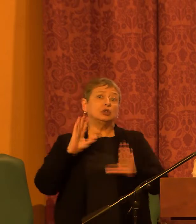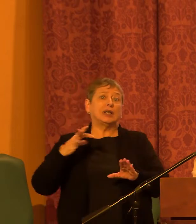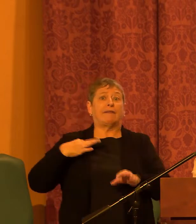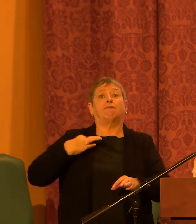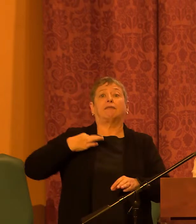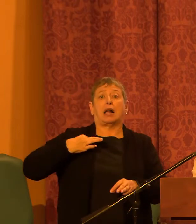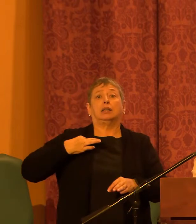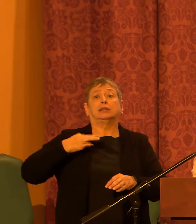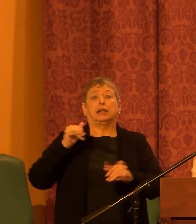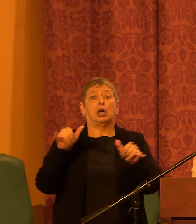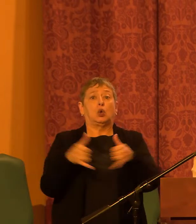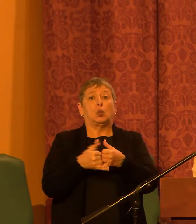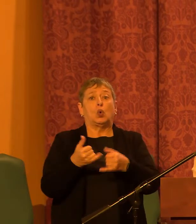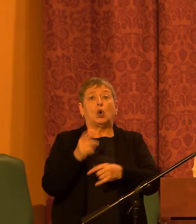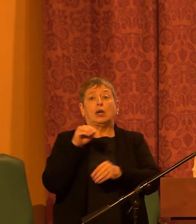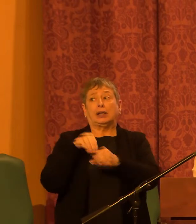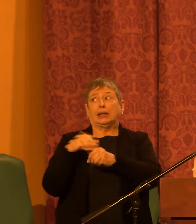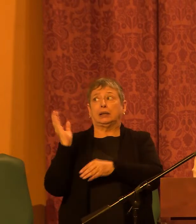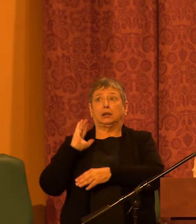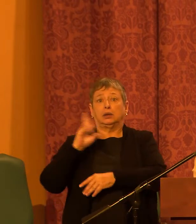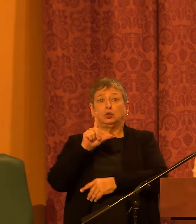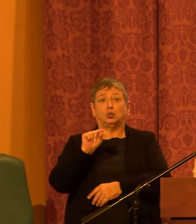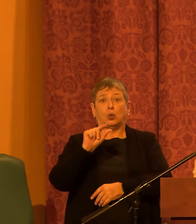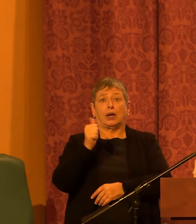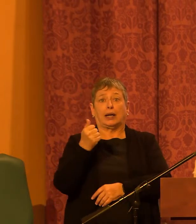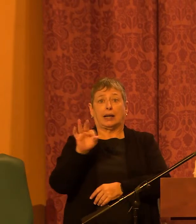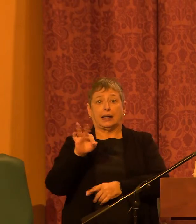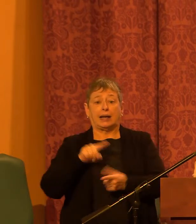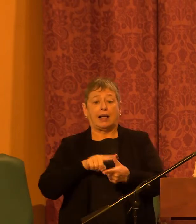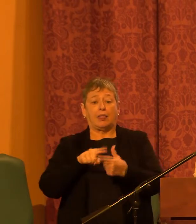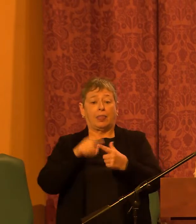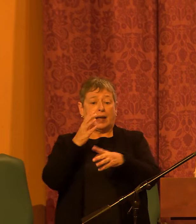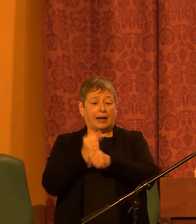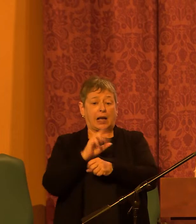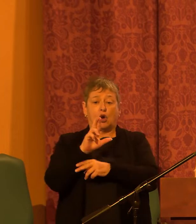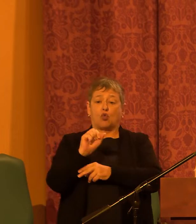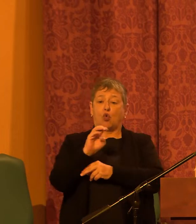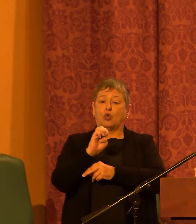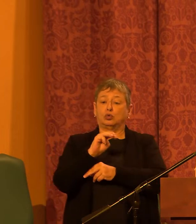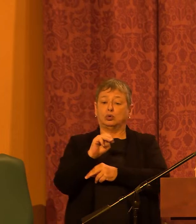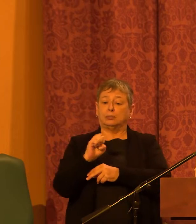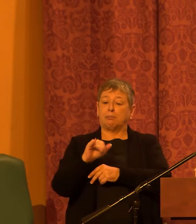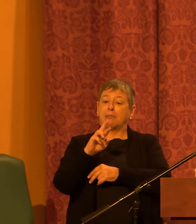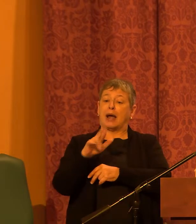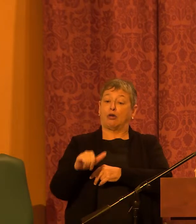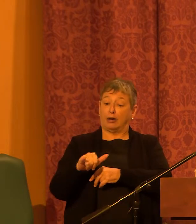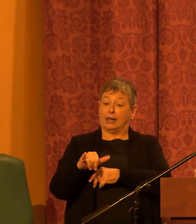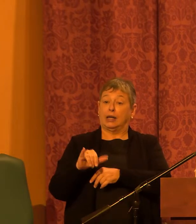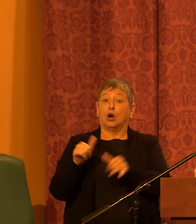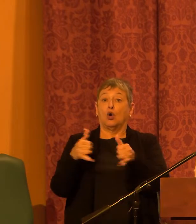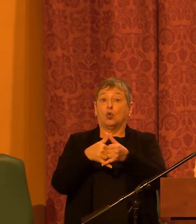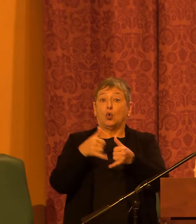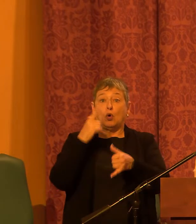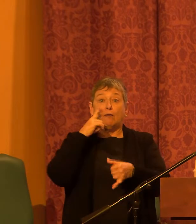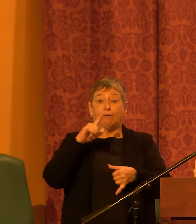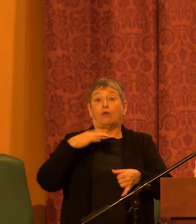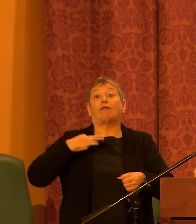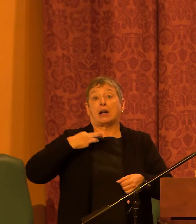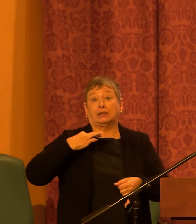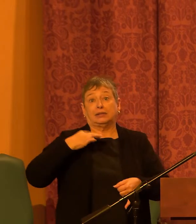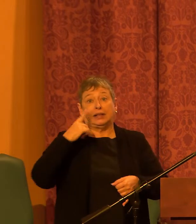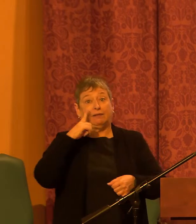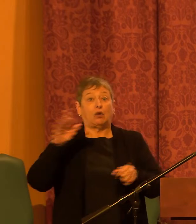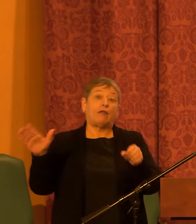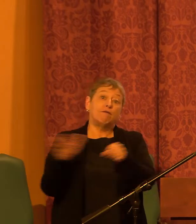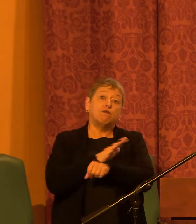in 2019 and then received the Rosemary Award for volunteering for the entire organization. For